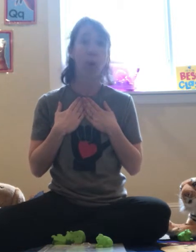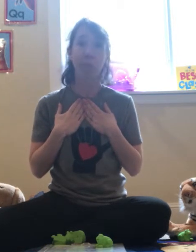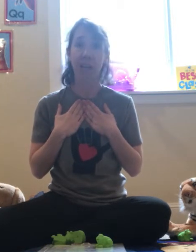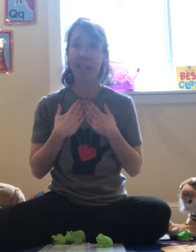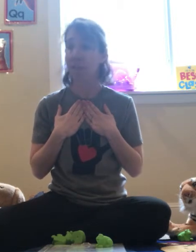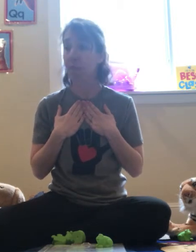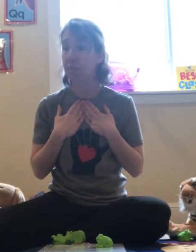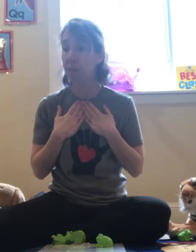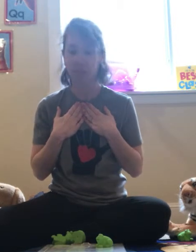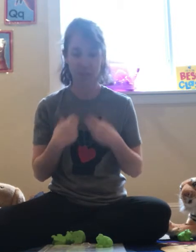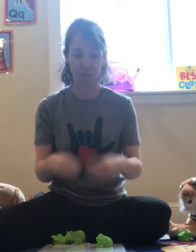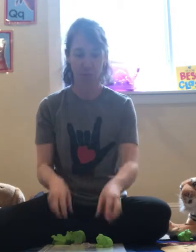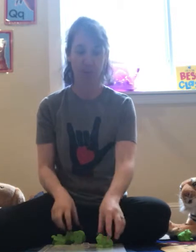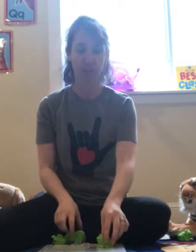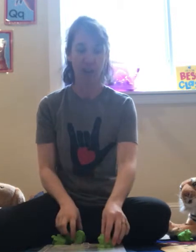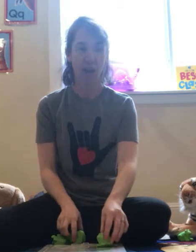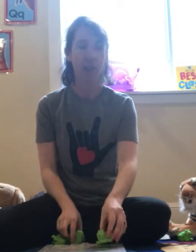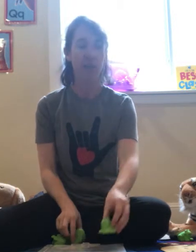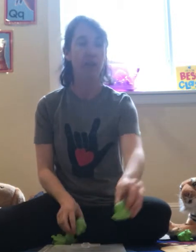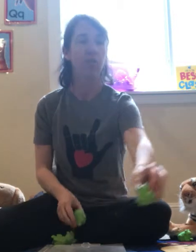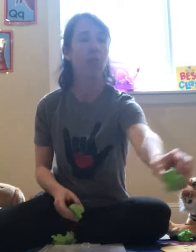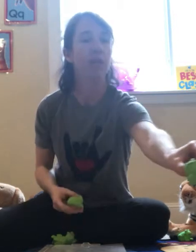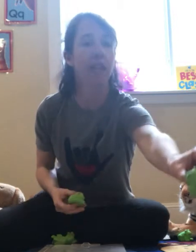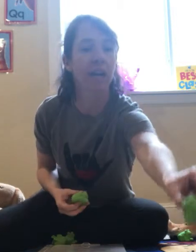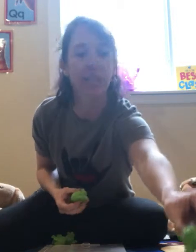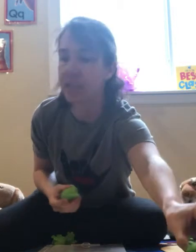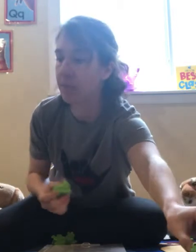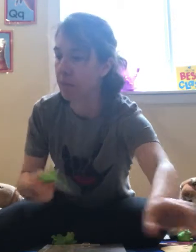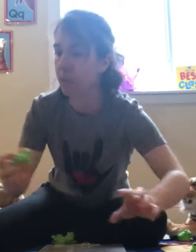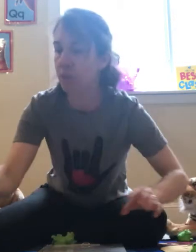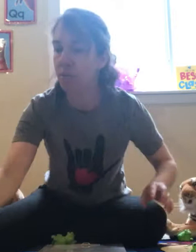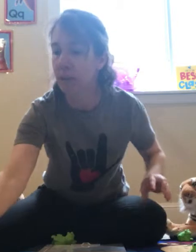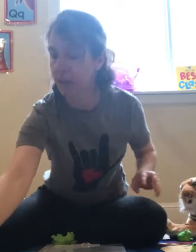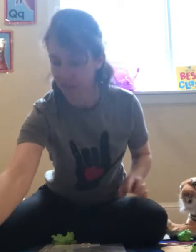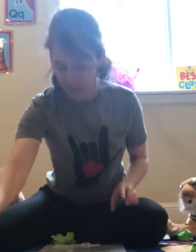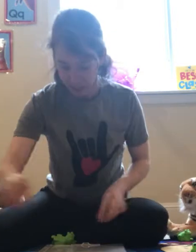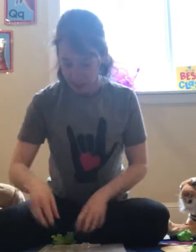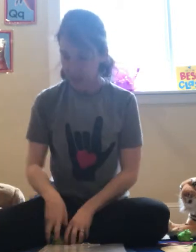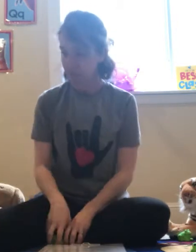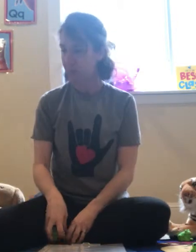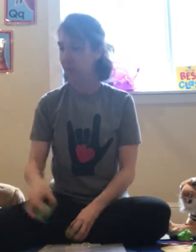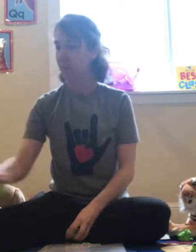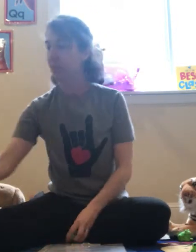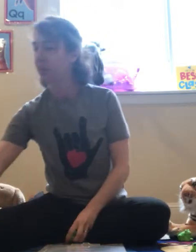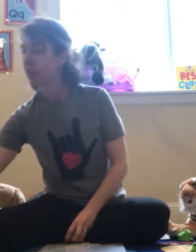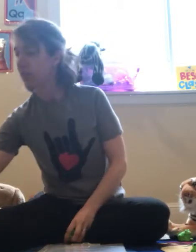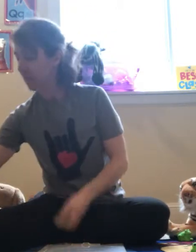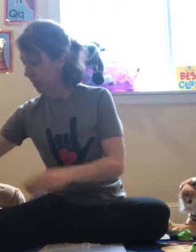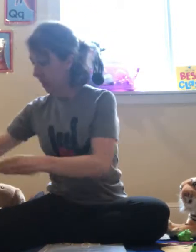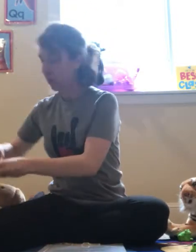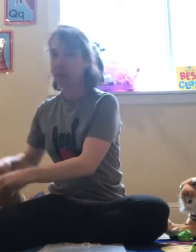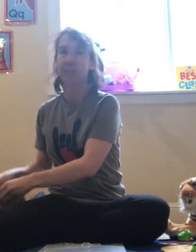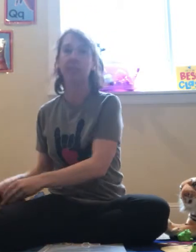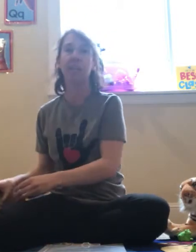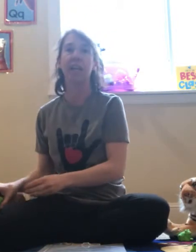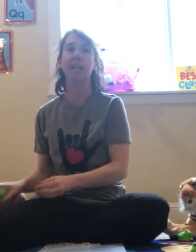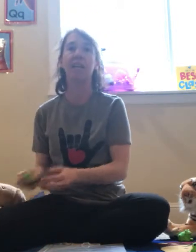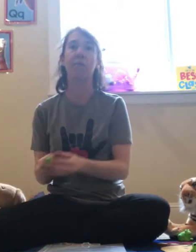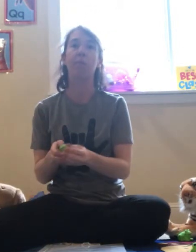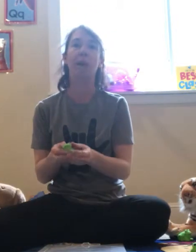burped last night from a bubble in his throat. Here, can you hold a Tiny Tim? And you have a Tiny Tim? Everyone gets a little Tiny Tim, and we pass